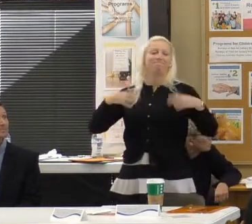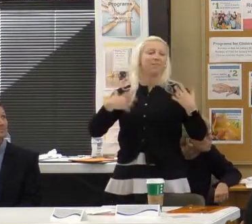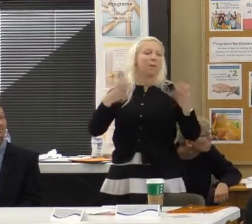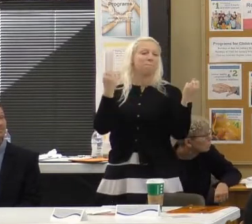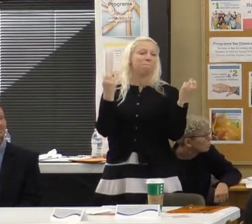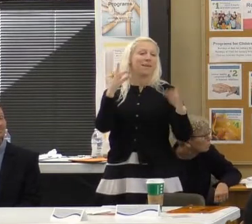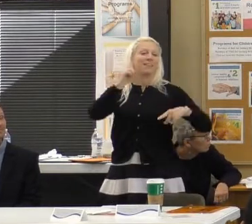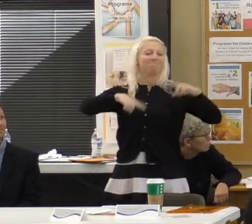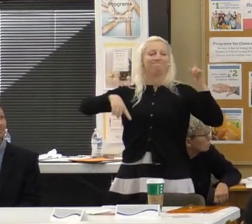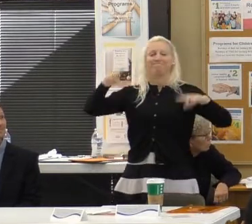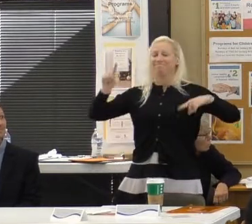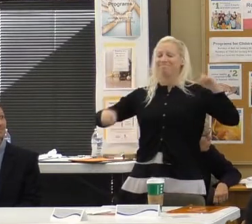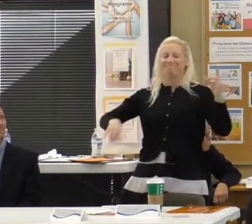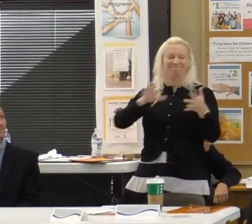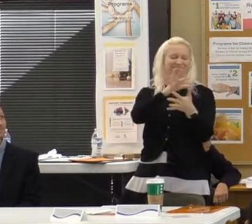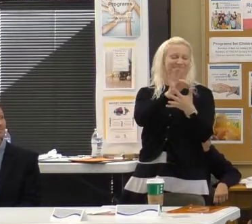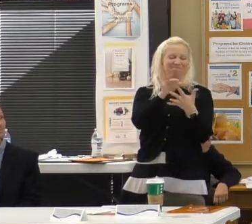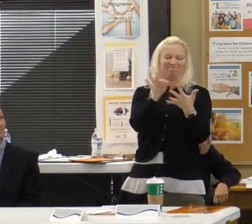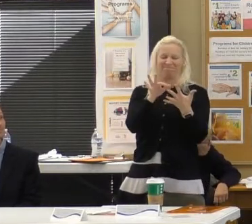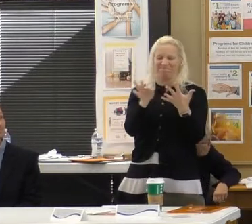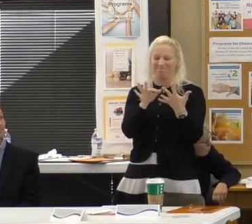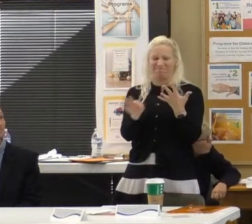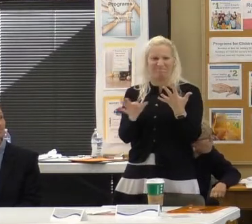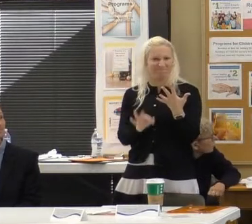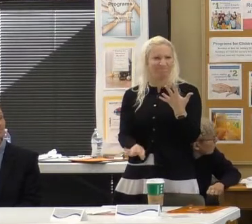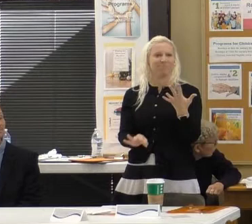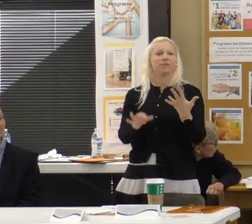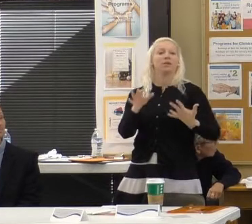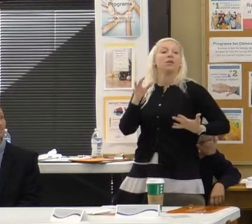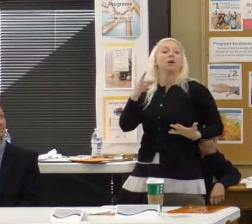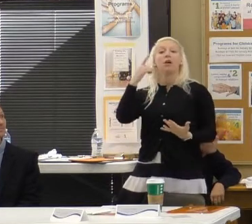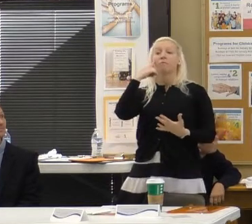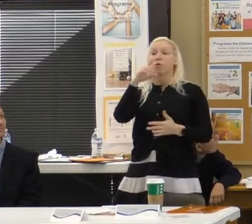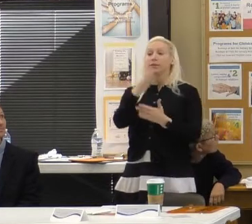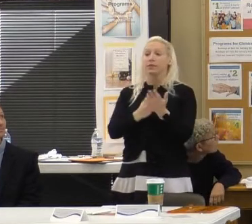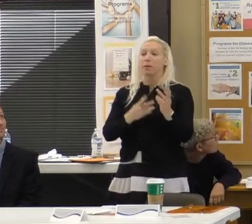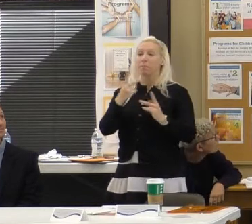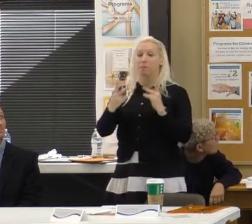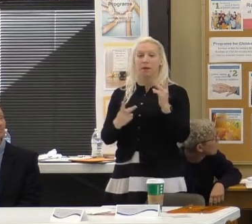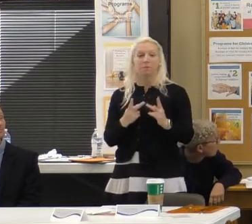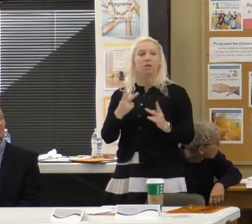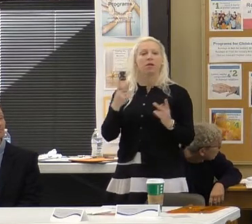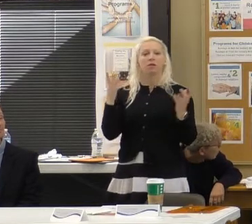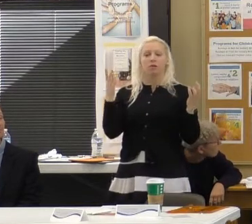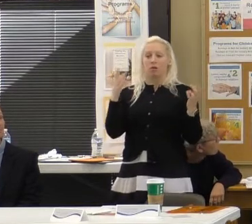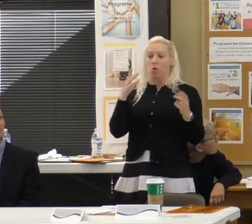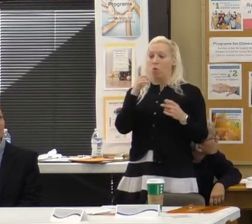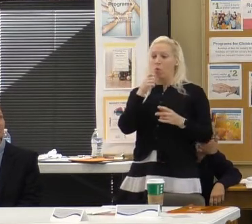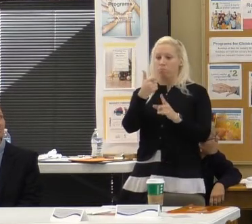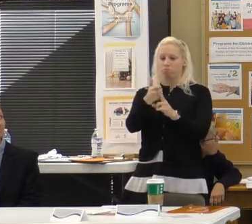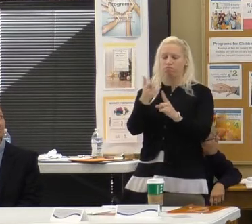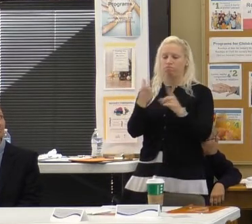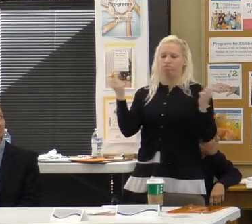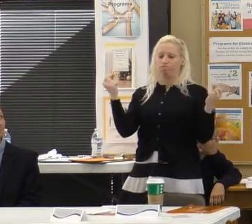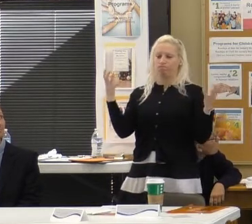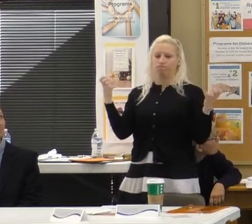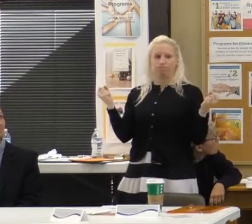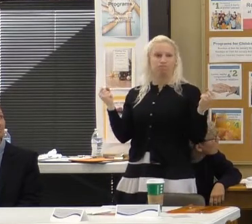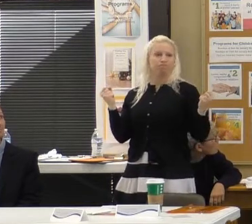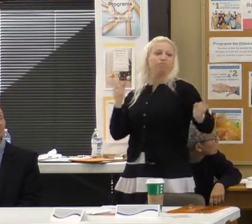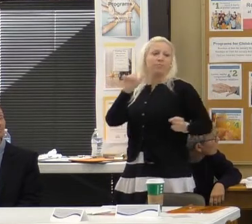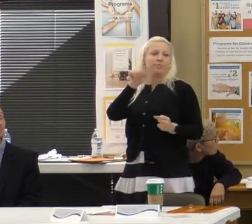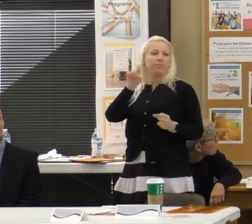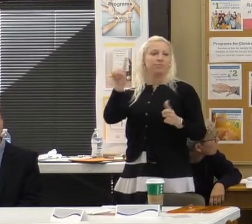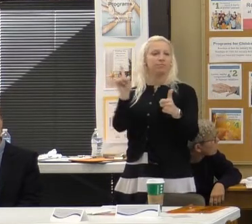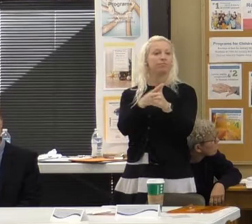Well, like I mentioned earlier, there are so many options in order to meet communication needs. A person